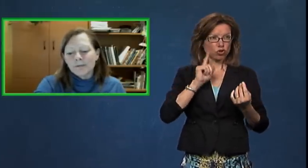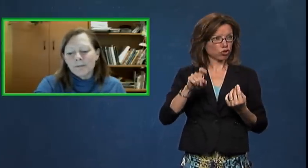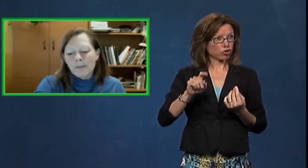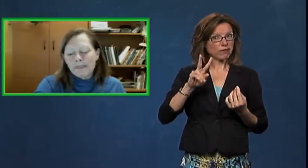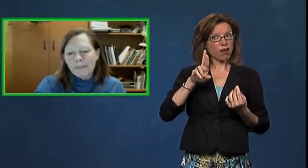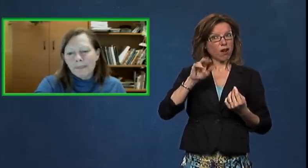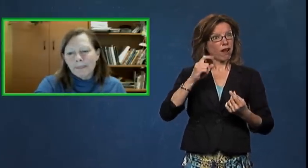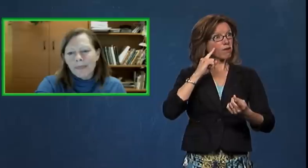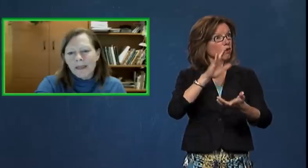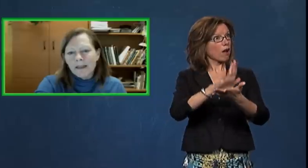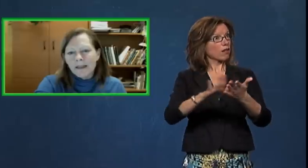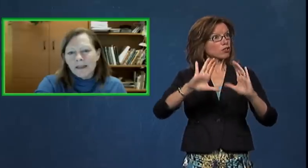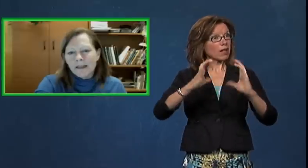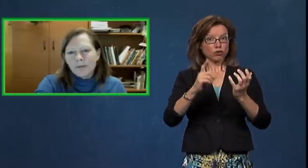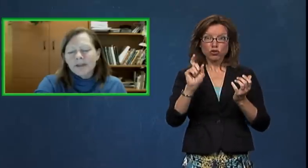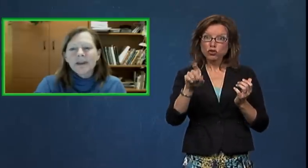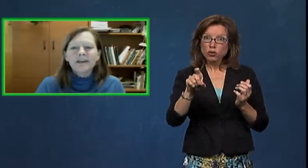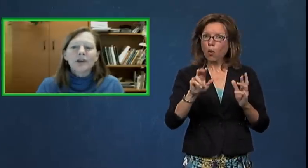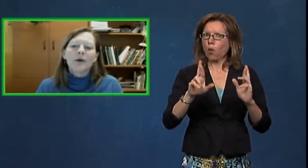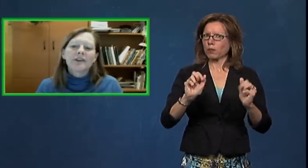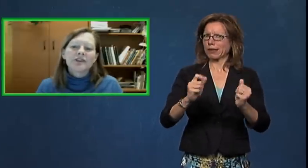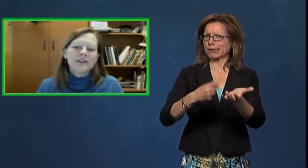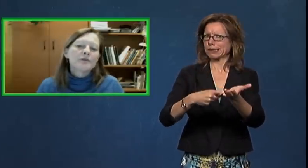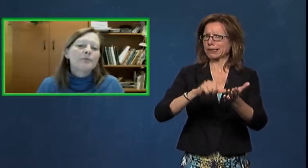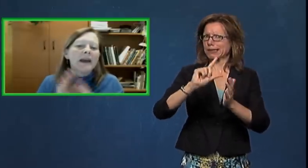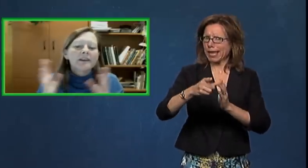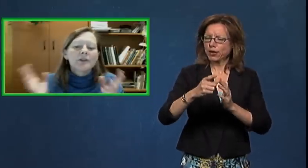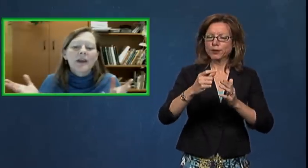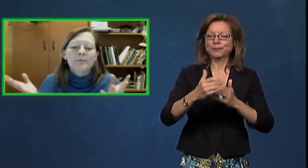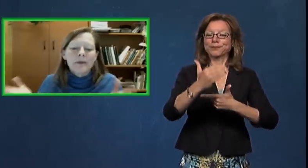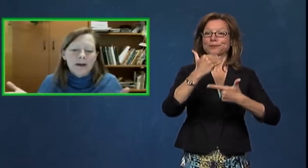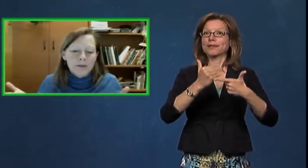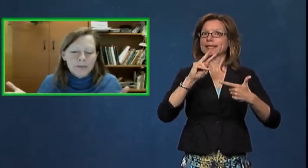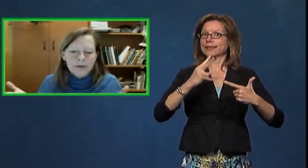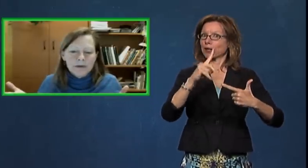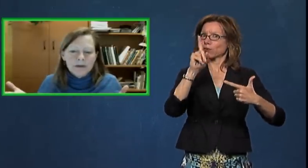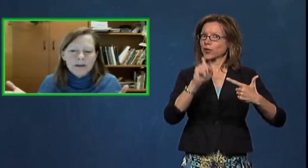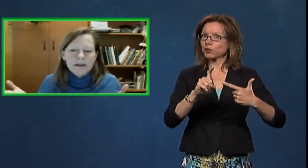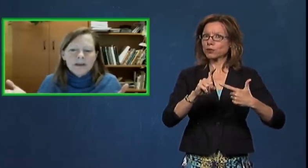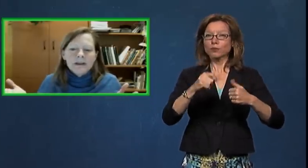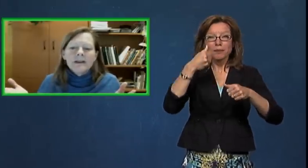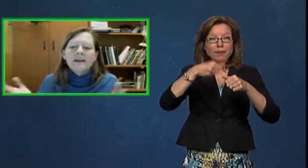later. My second question is back to that map